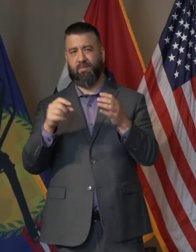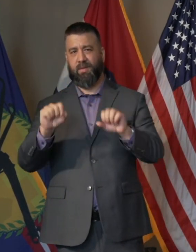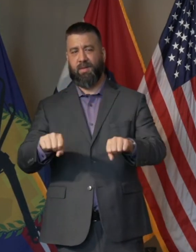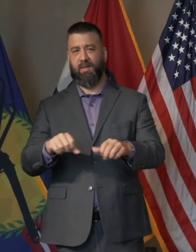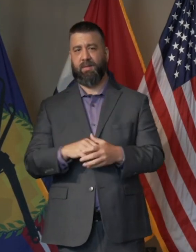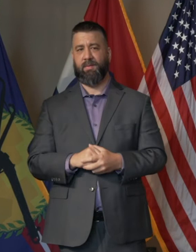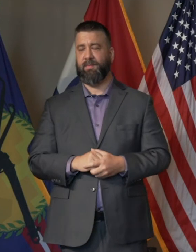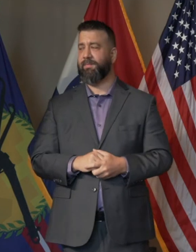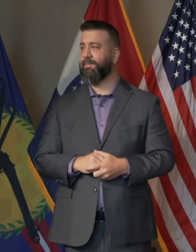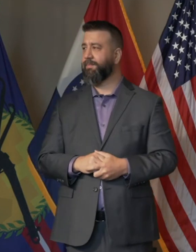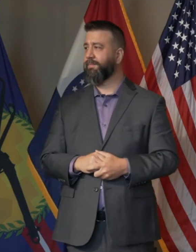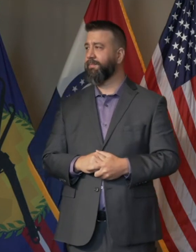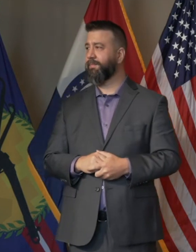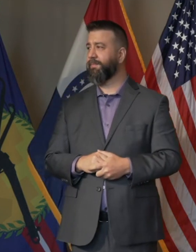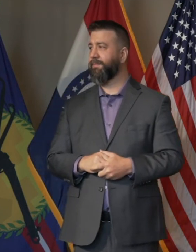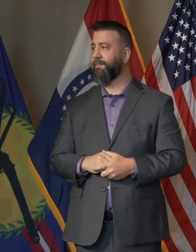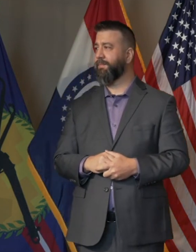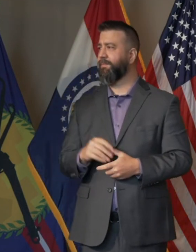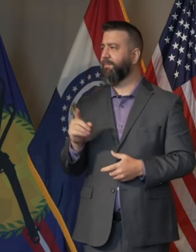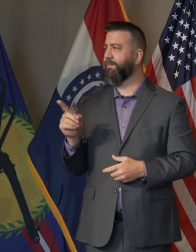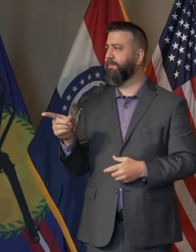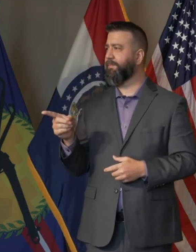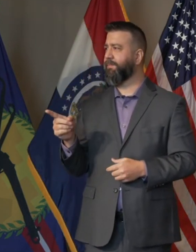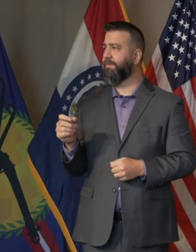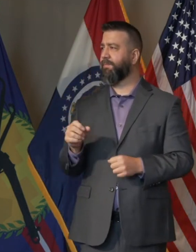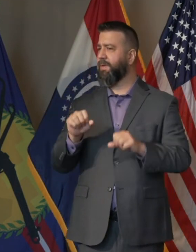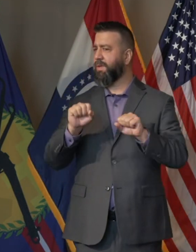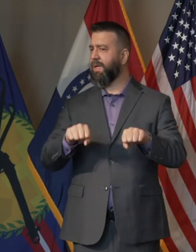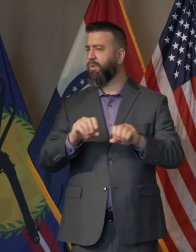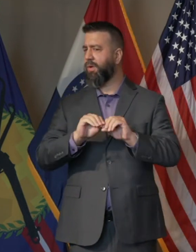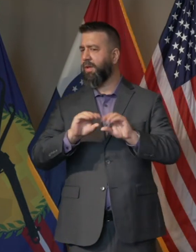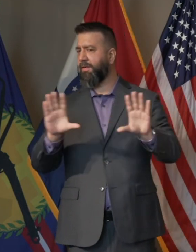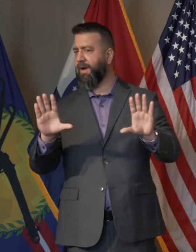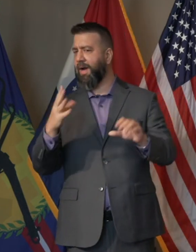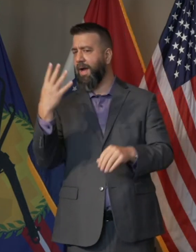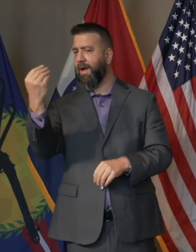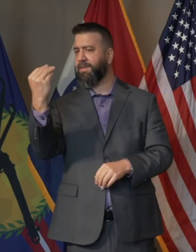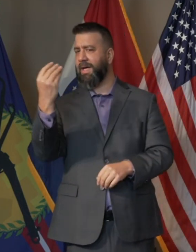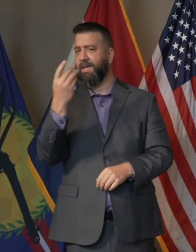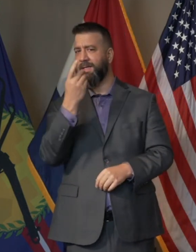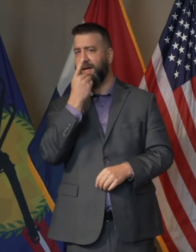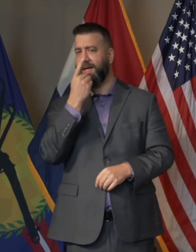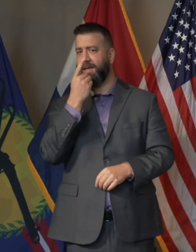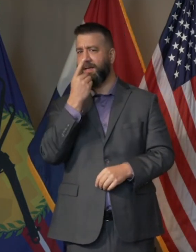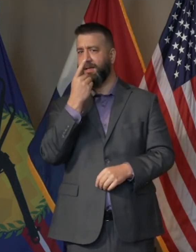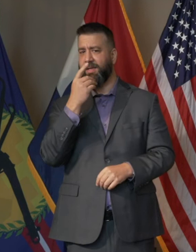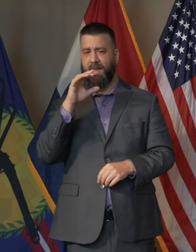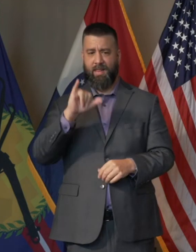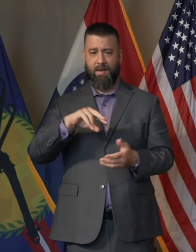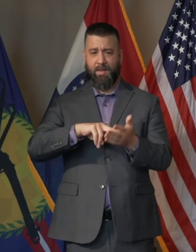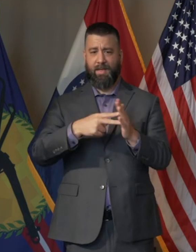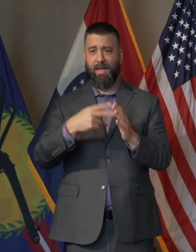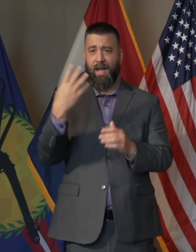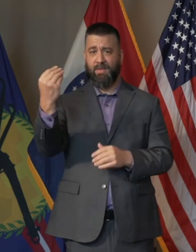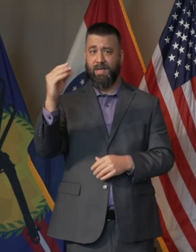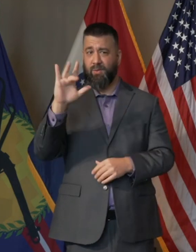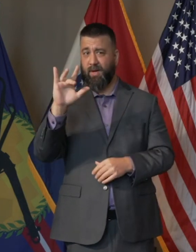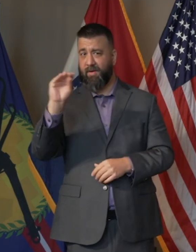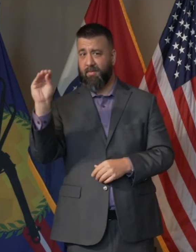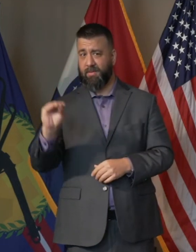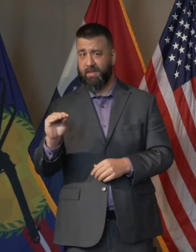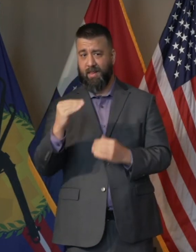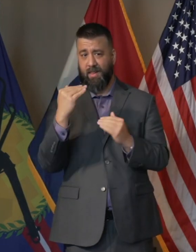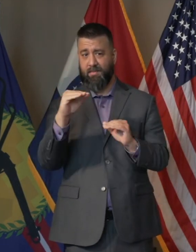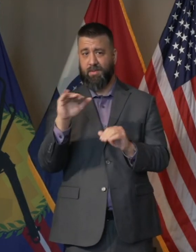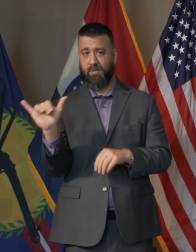Could you clarify the outdoor dining requirement? Is that only at 25% as well? Yes. Okay. And I